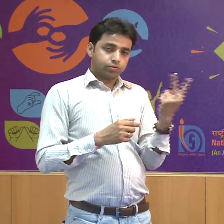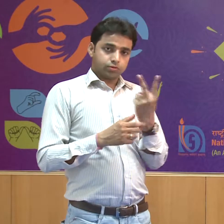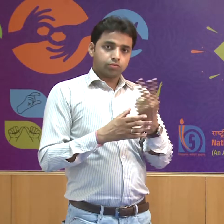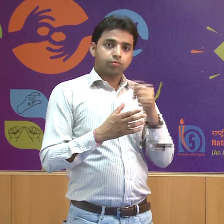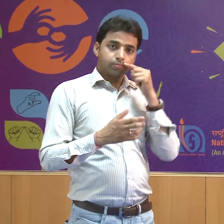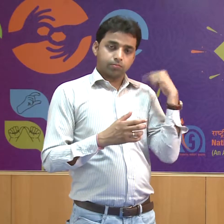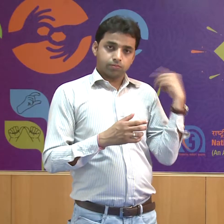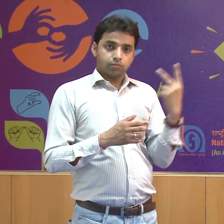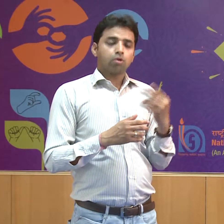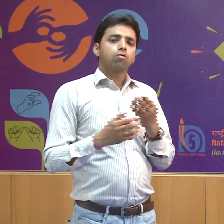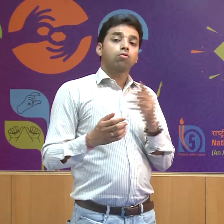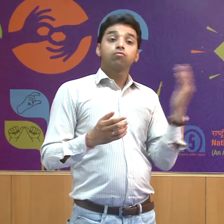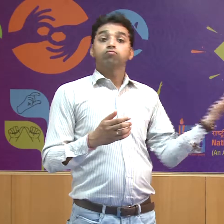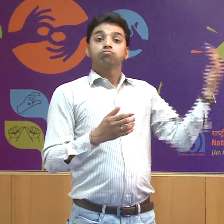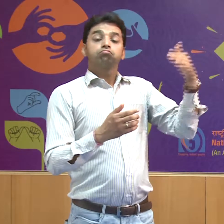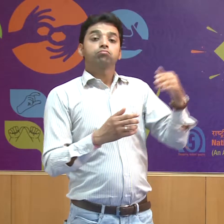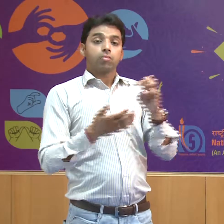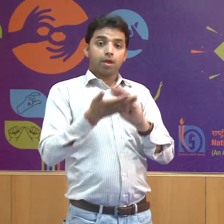from Multan